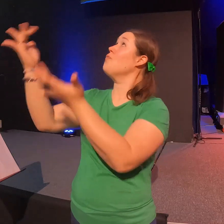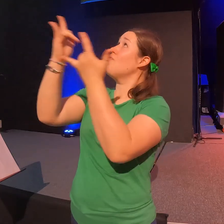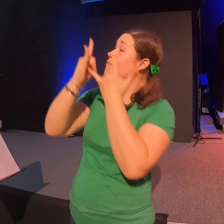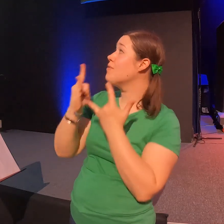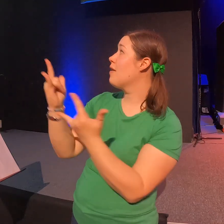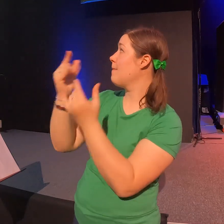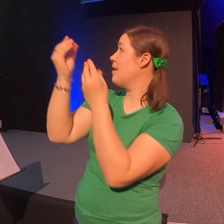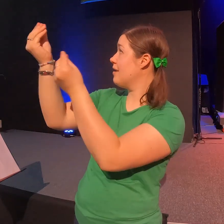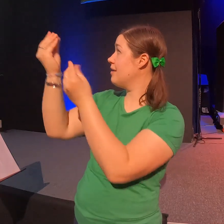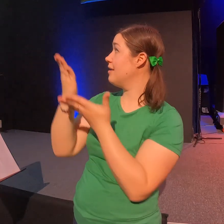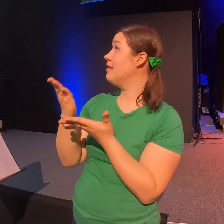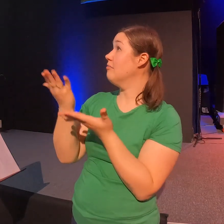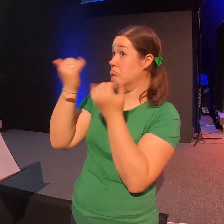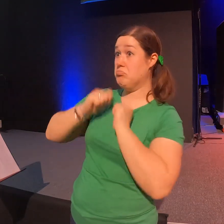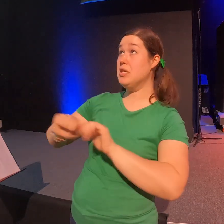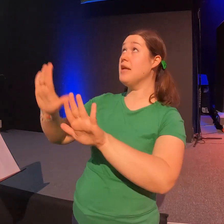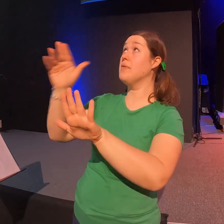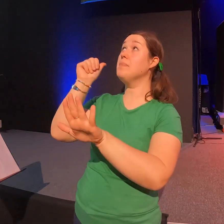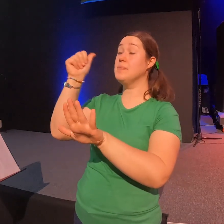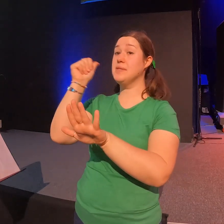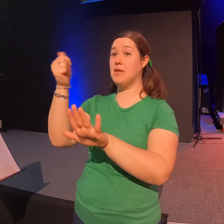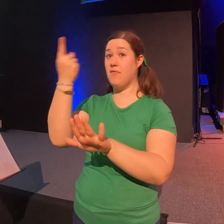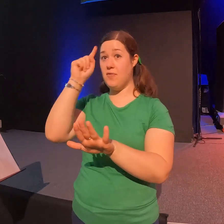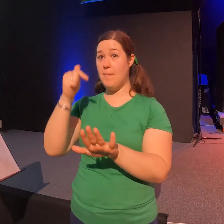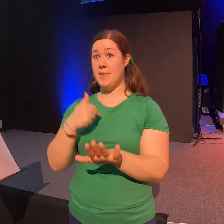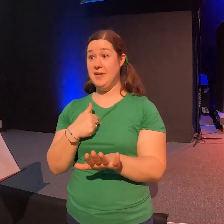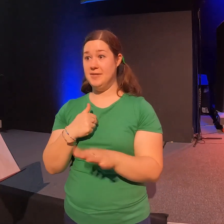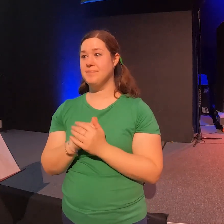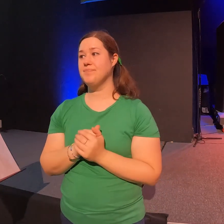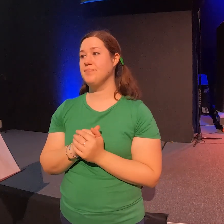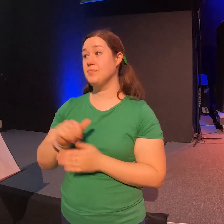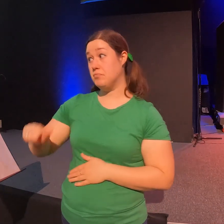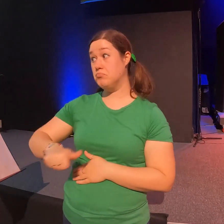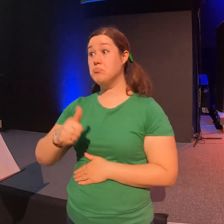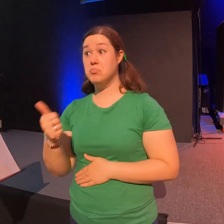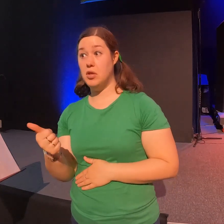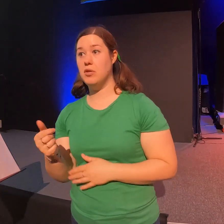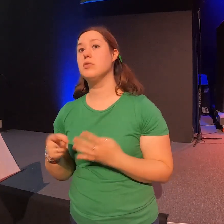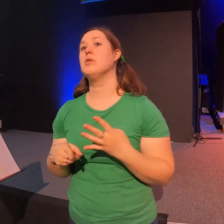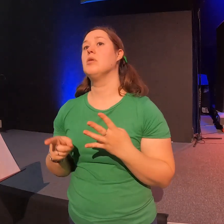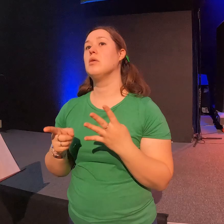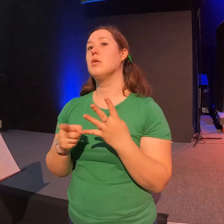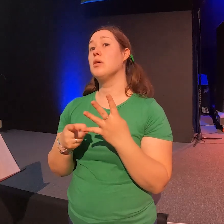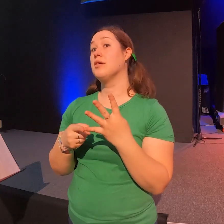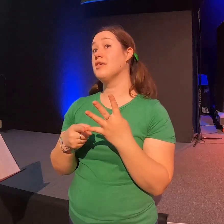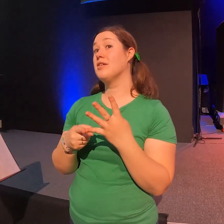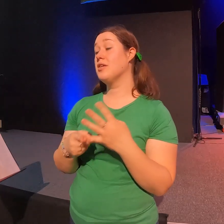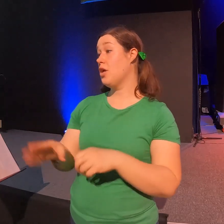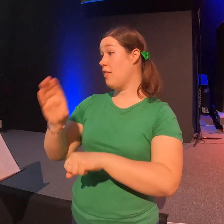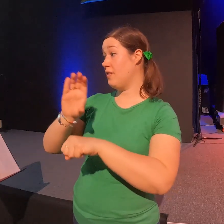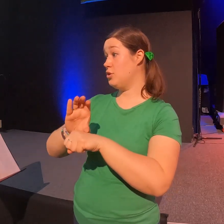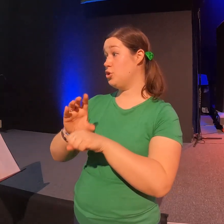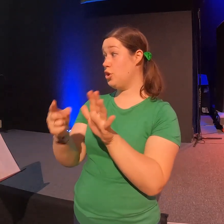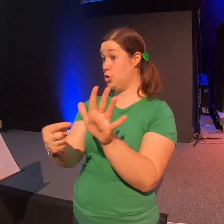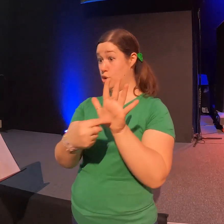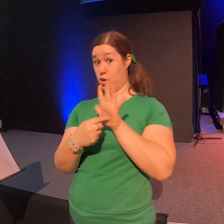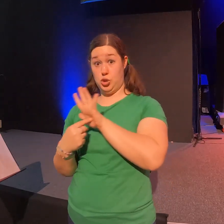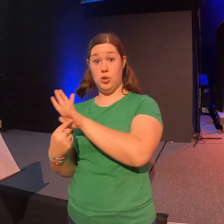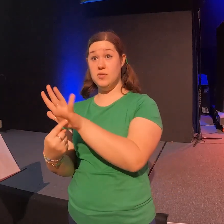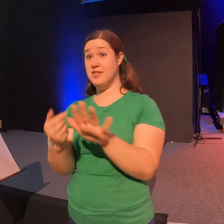Here's the next one. The church shows us, and this is the truth, that God can use anybody. Amen?